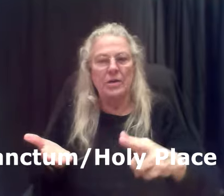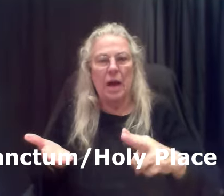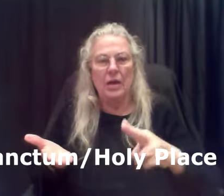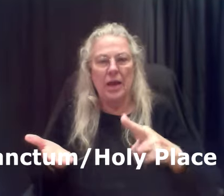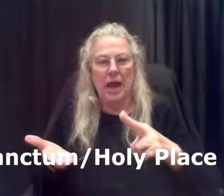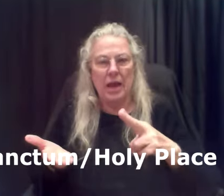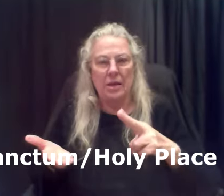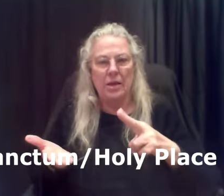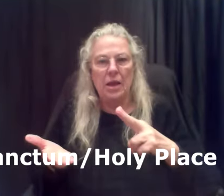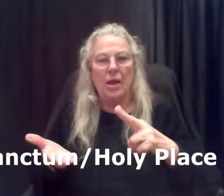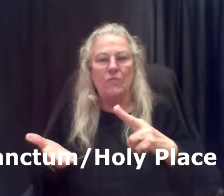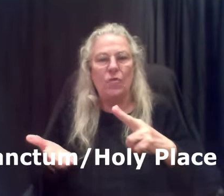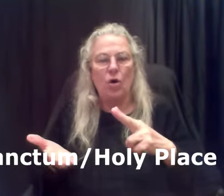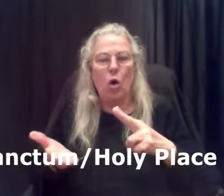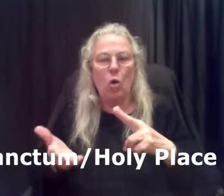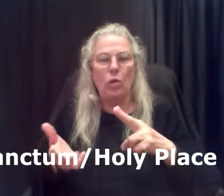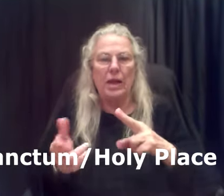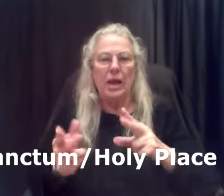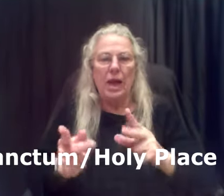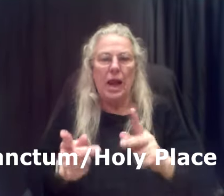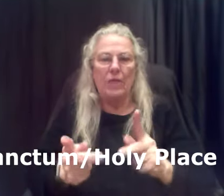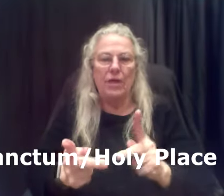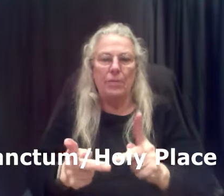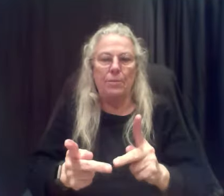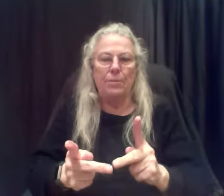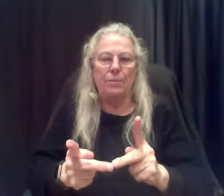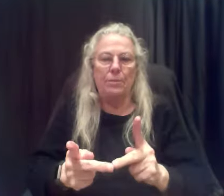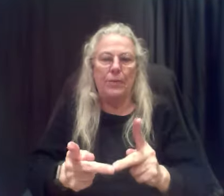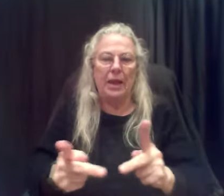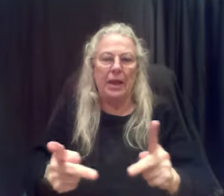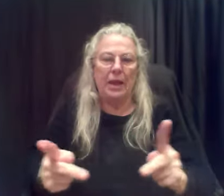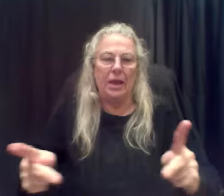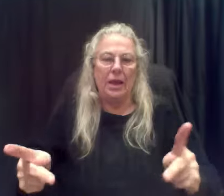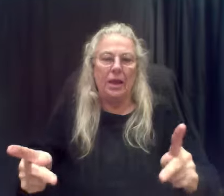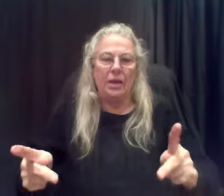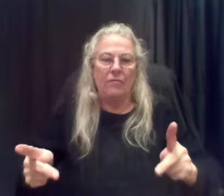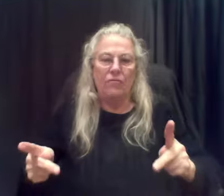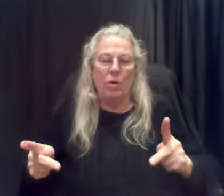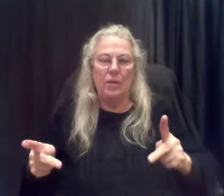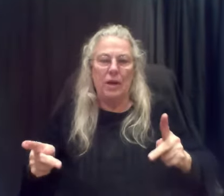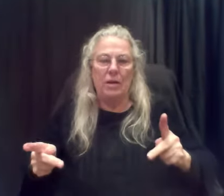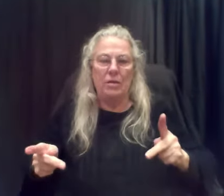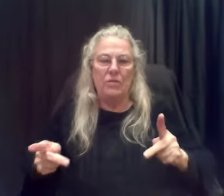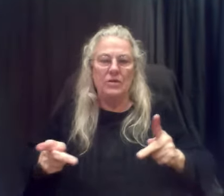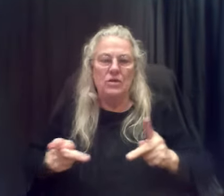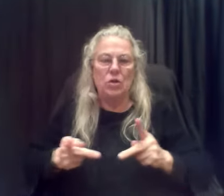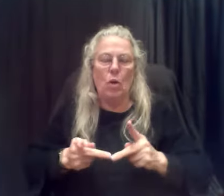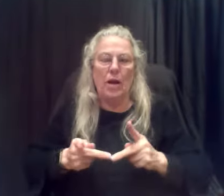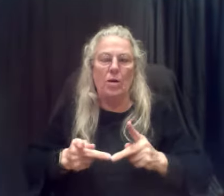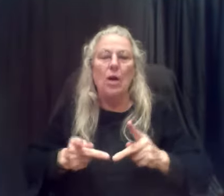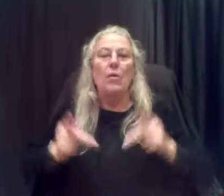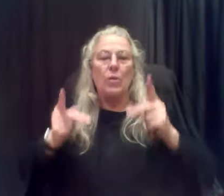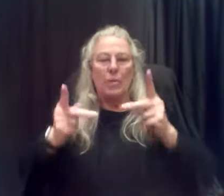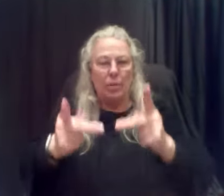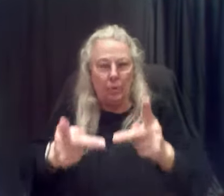non-dominant hand for holy, and then P forming the square. Remember,